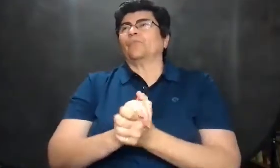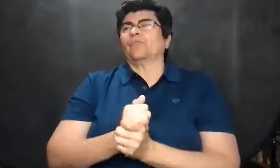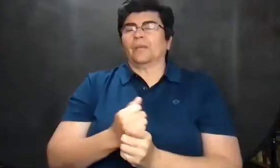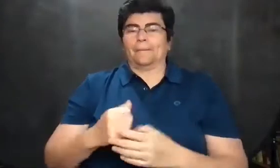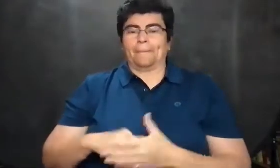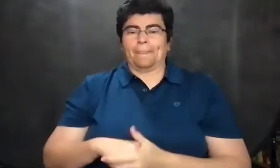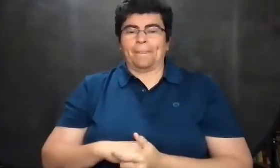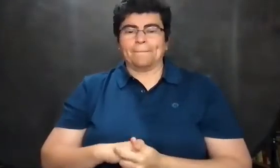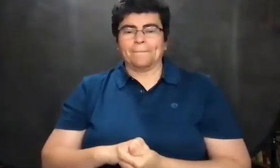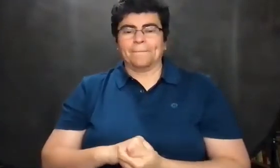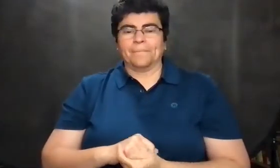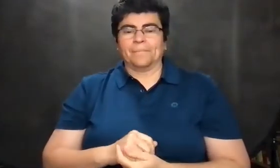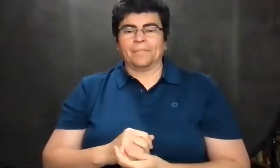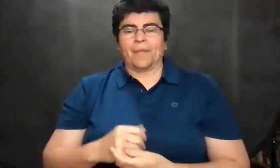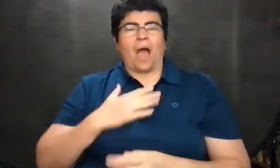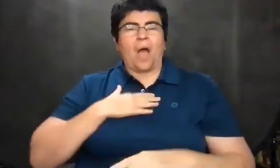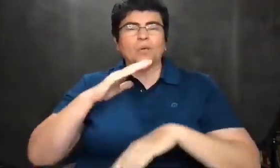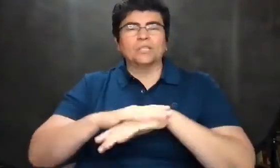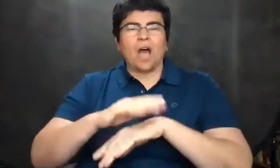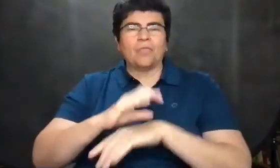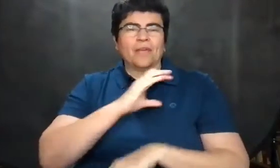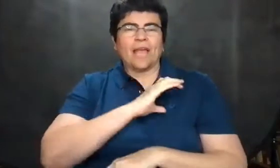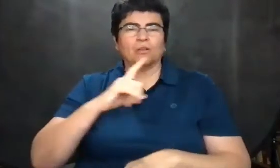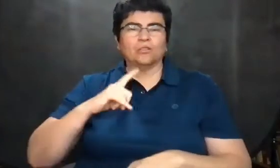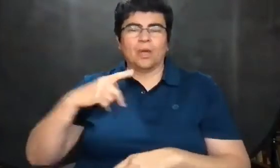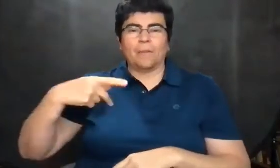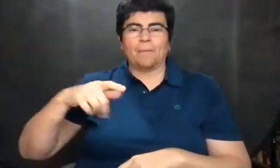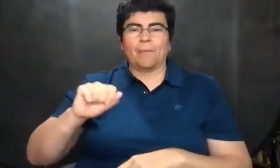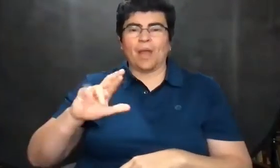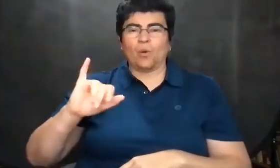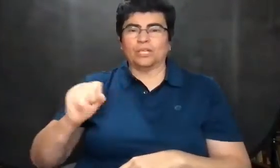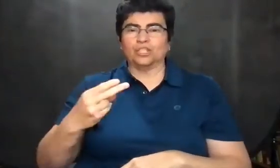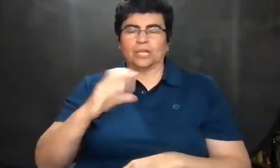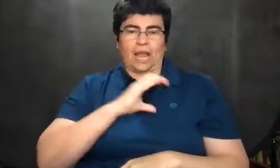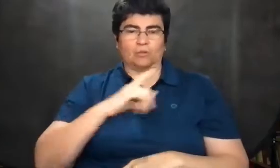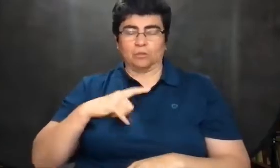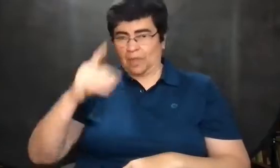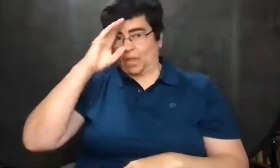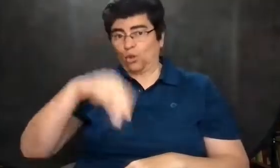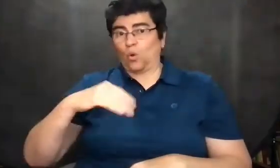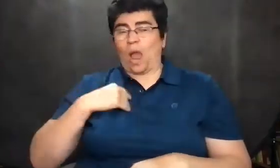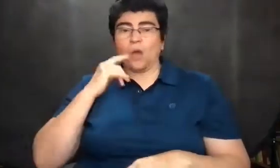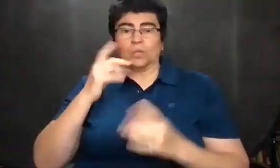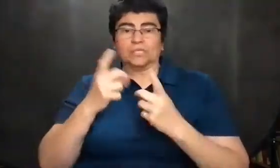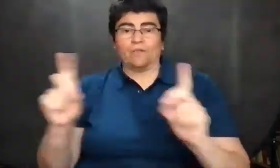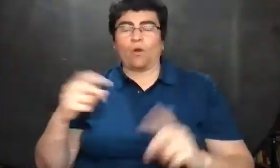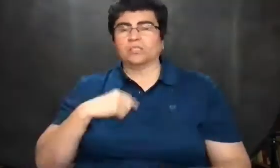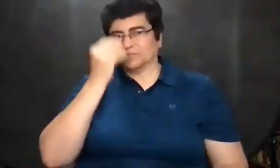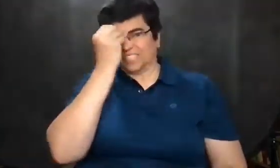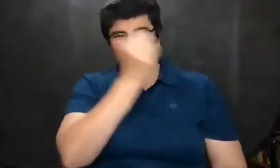I was on the parish council, and somebody on the parish council knew that I was divorced, and they went to the Monsignor of the church and said they didn't think it was right that a divorced